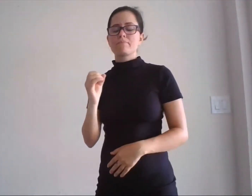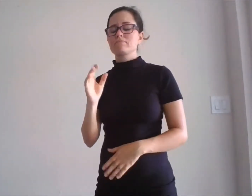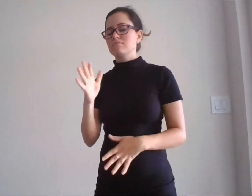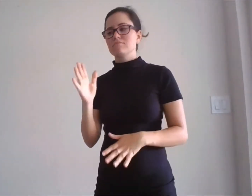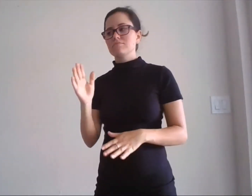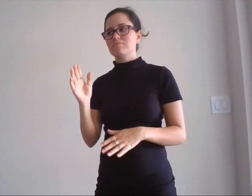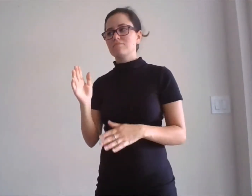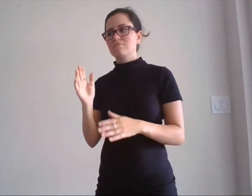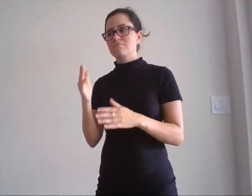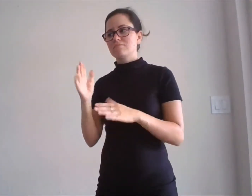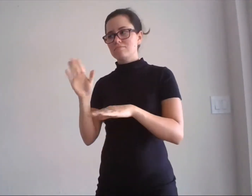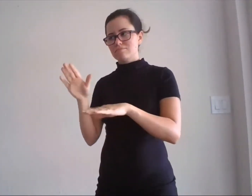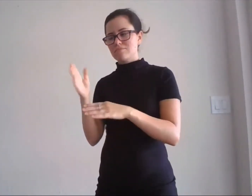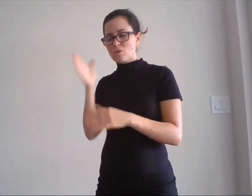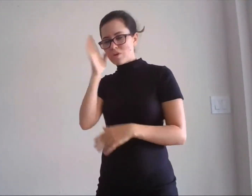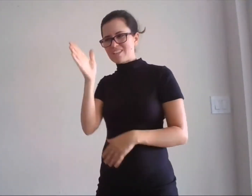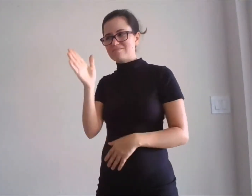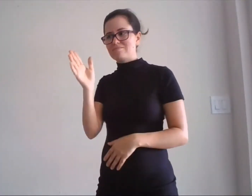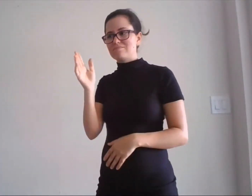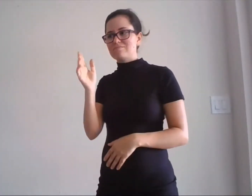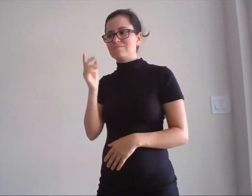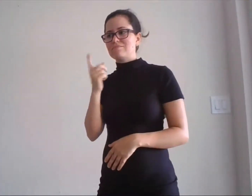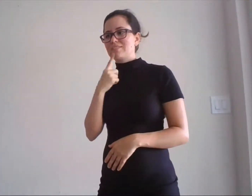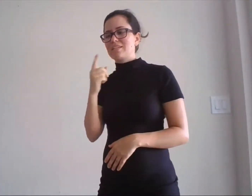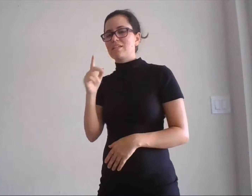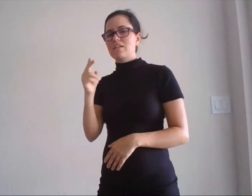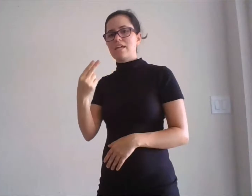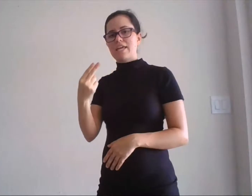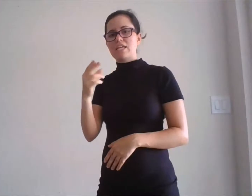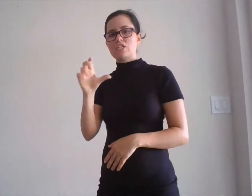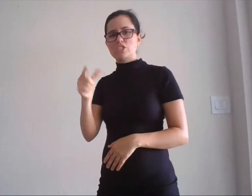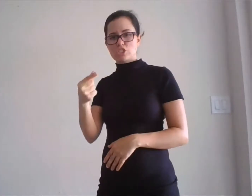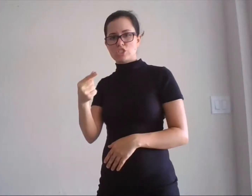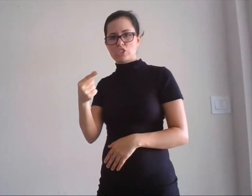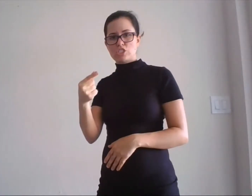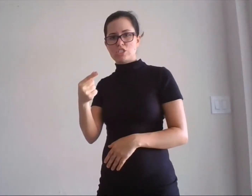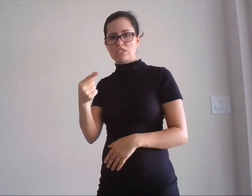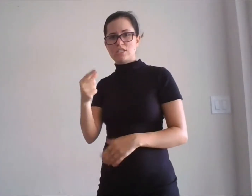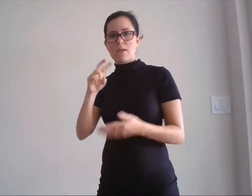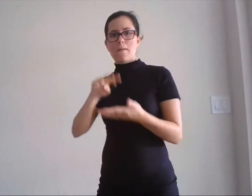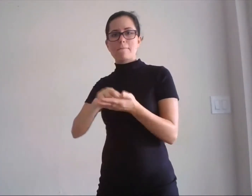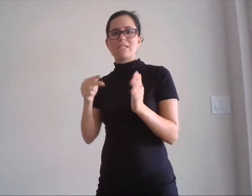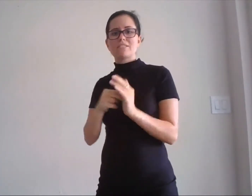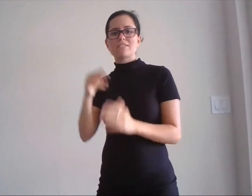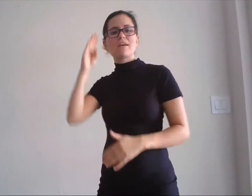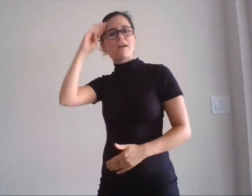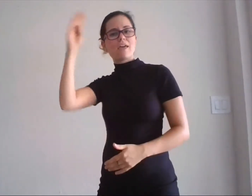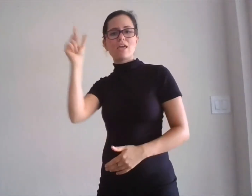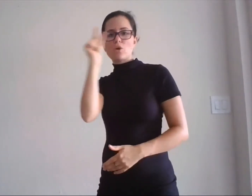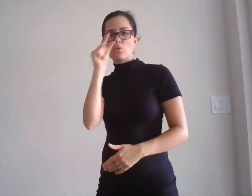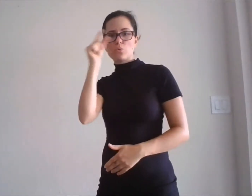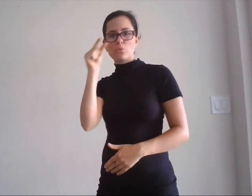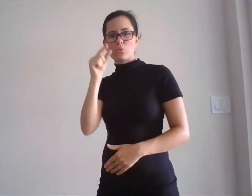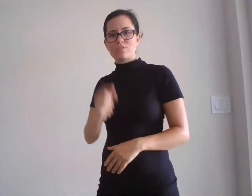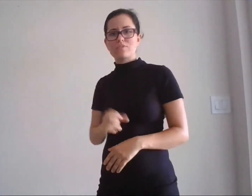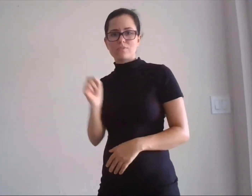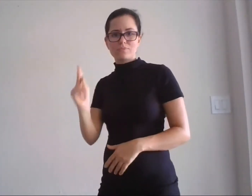HG, it's Shepard. Now, the only thing that's a little bit underwhelming about this, and I'm going to prepare you so when you come and we say... I got to come at